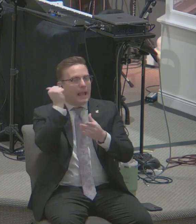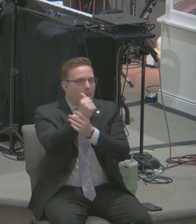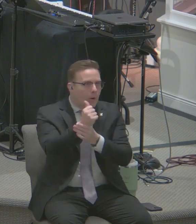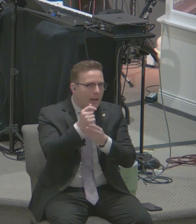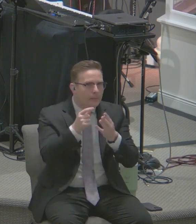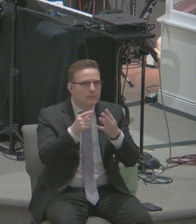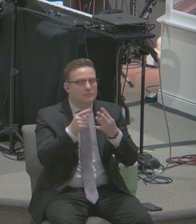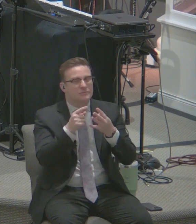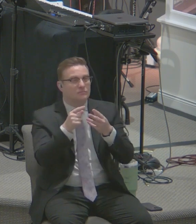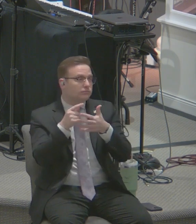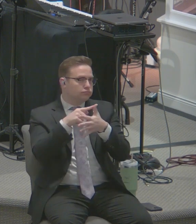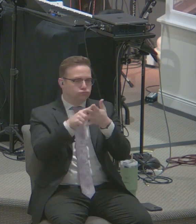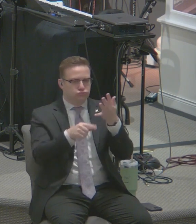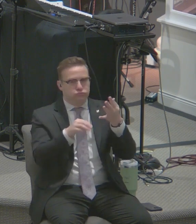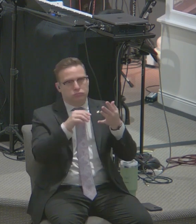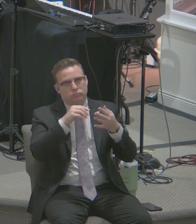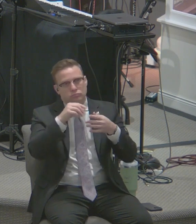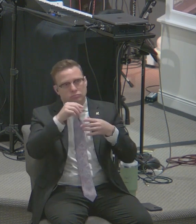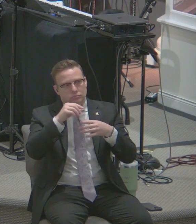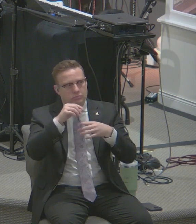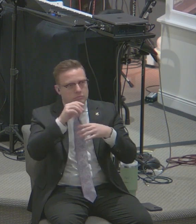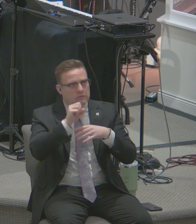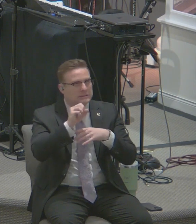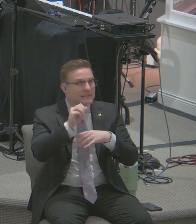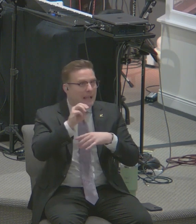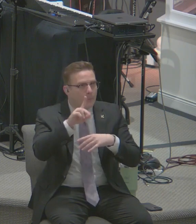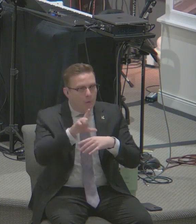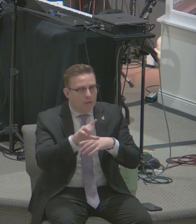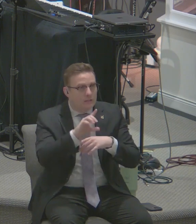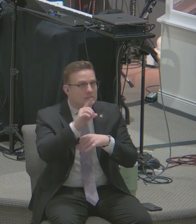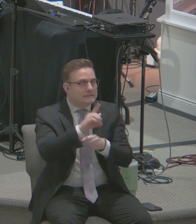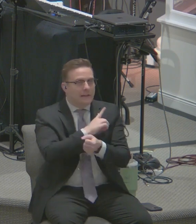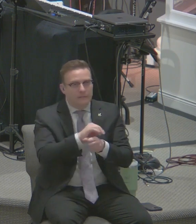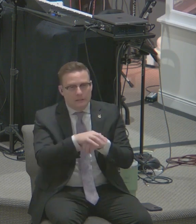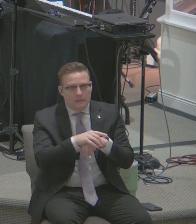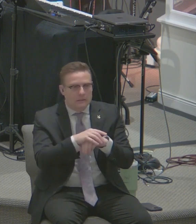Moses, Samuel, David,